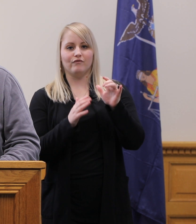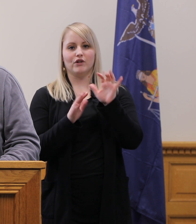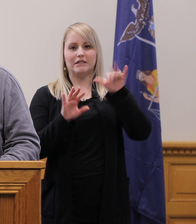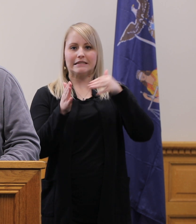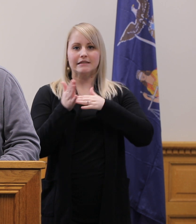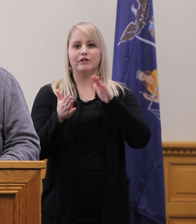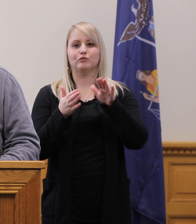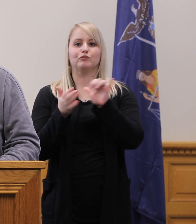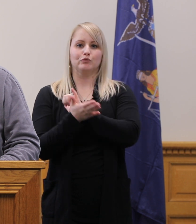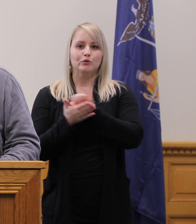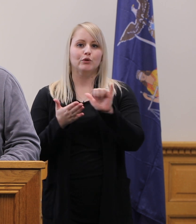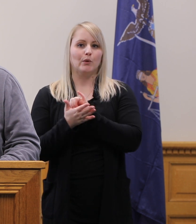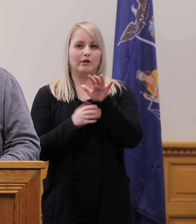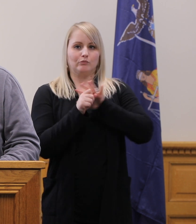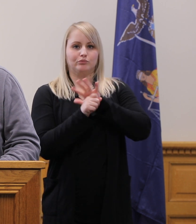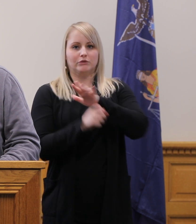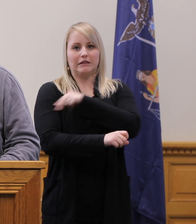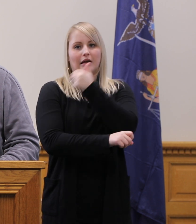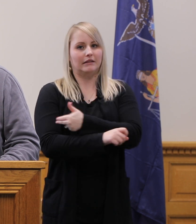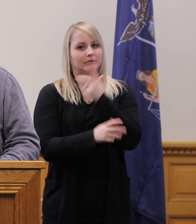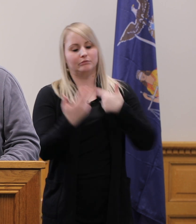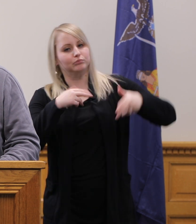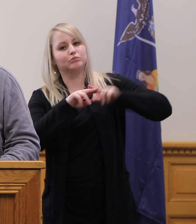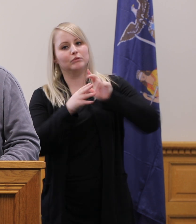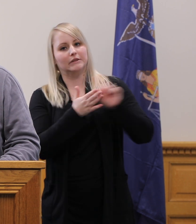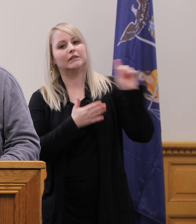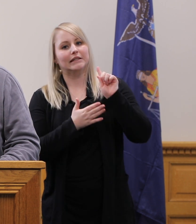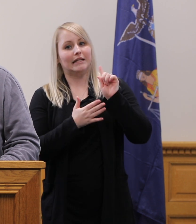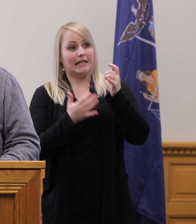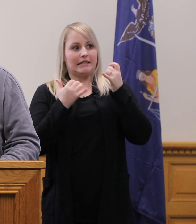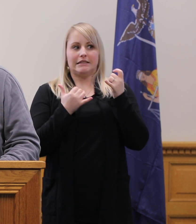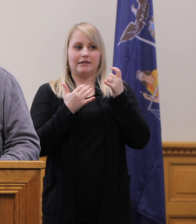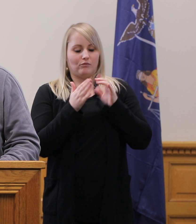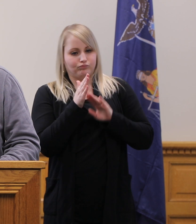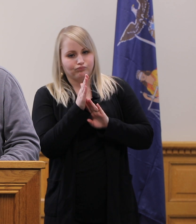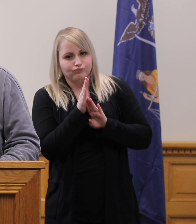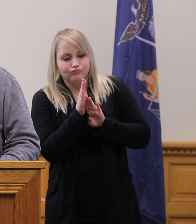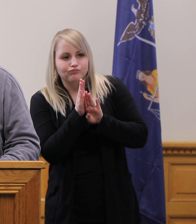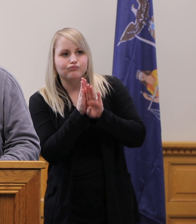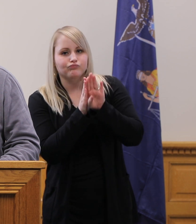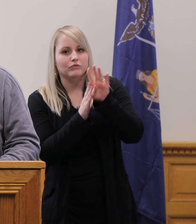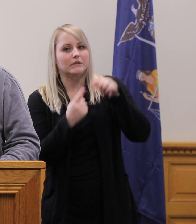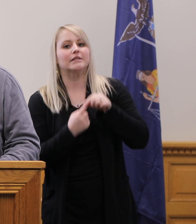hospital beds and available intensive care unit beds are declining steadily, especially in the past 5 or 6